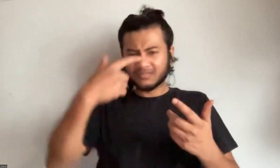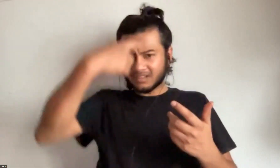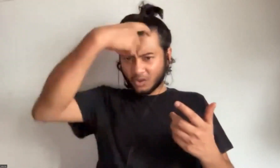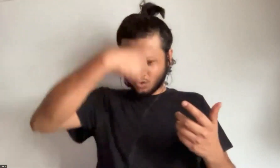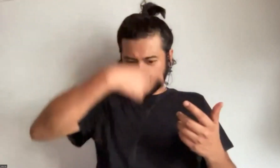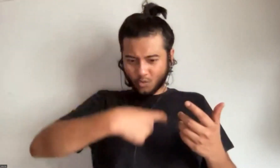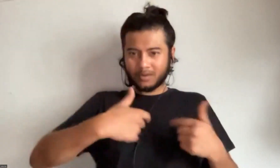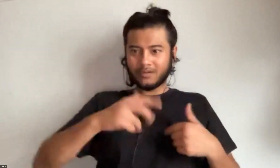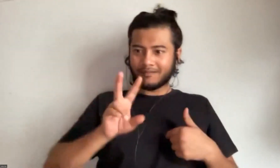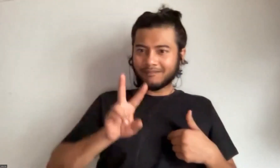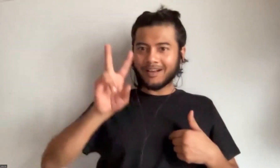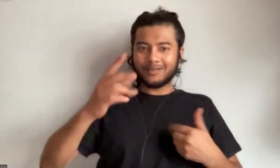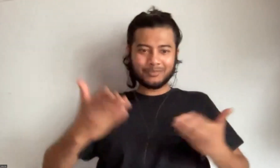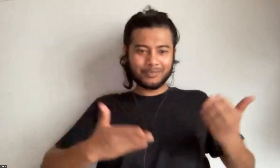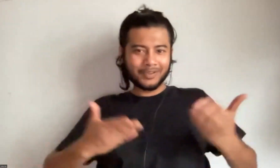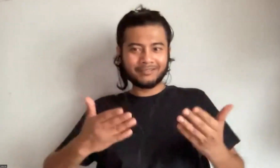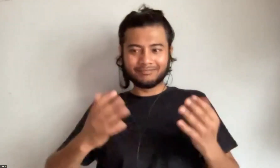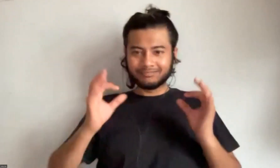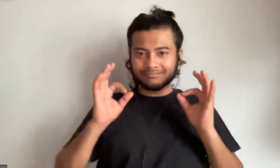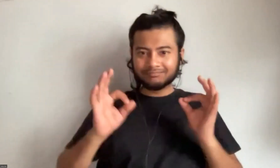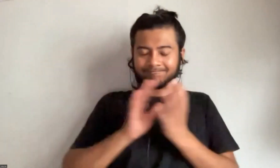and this is a very prominent feature of Kali Yuga.